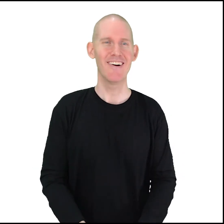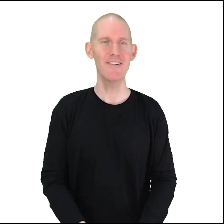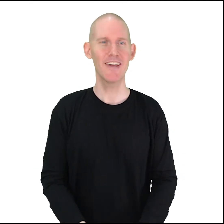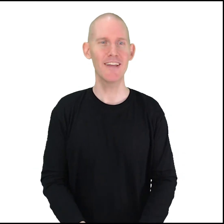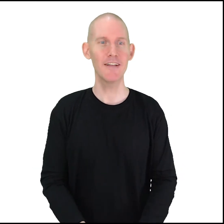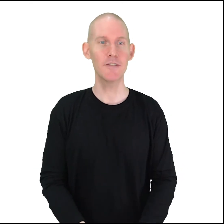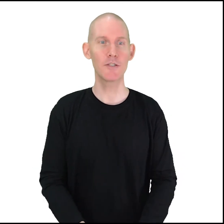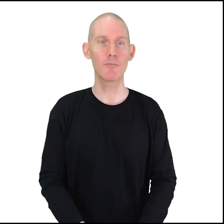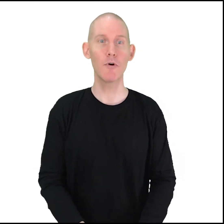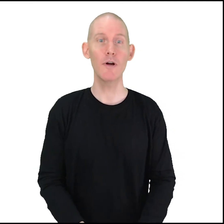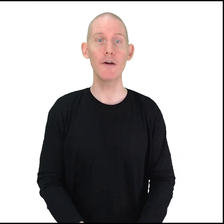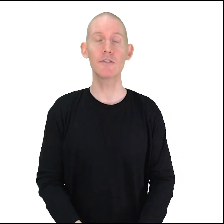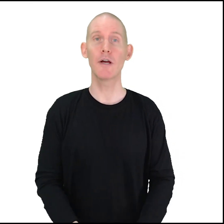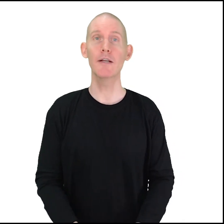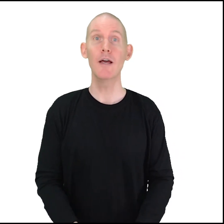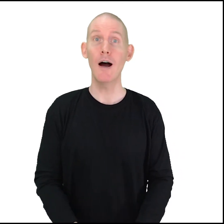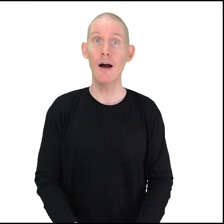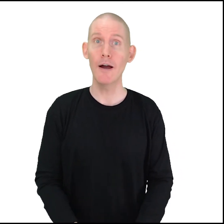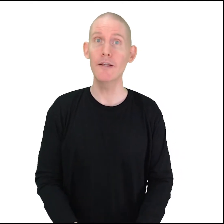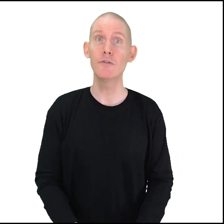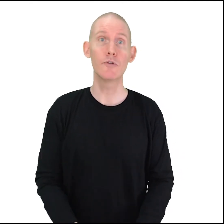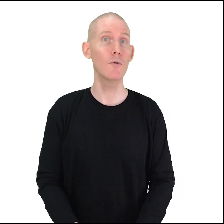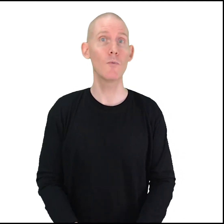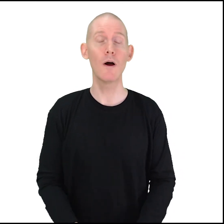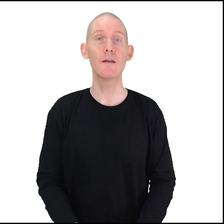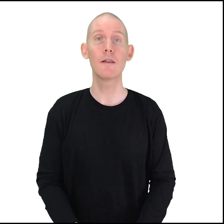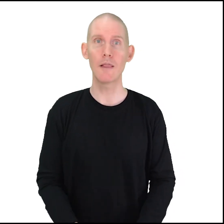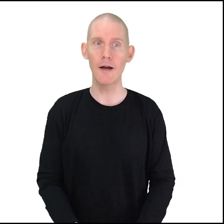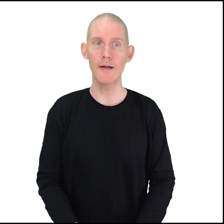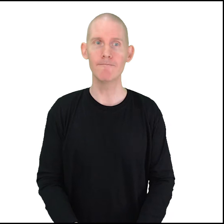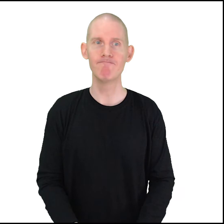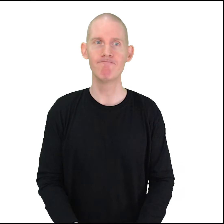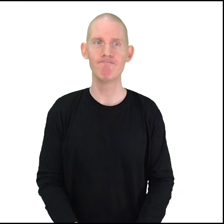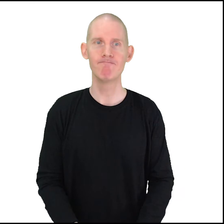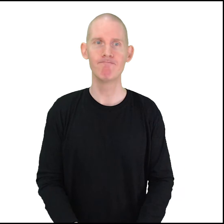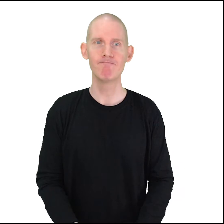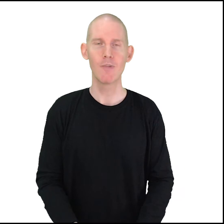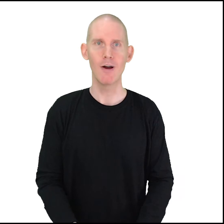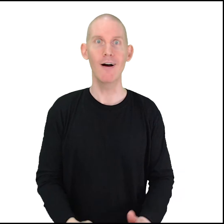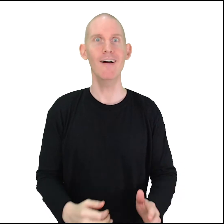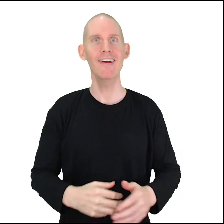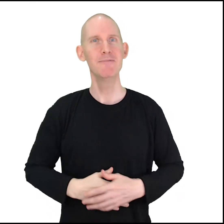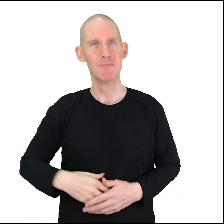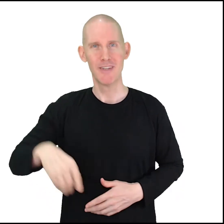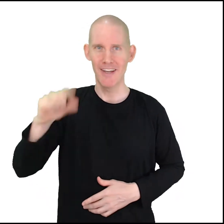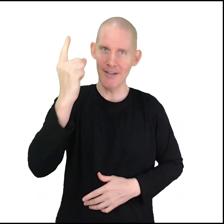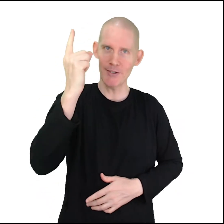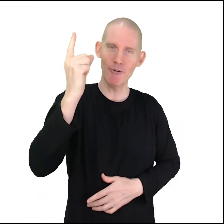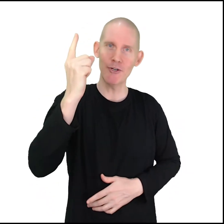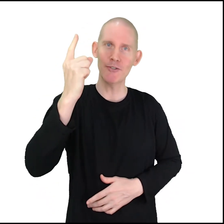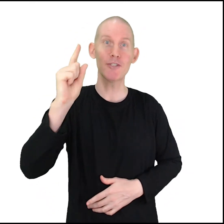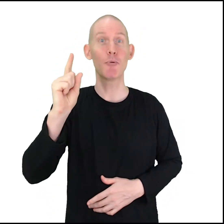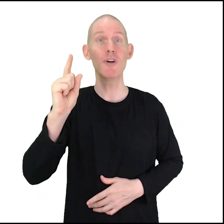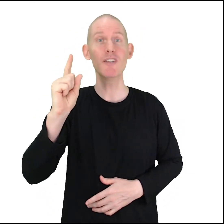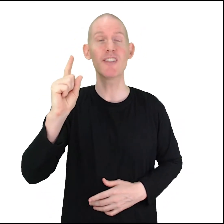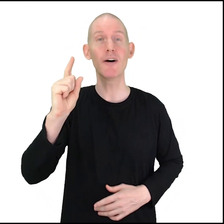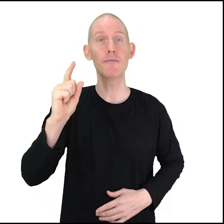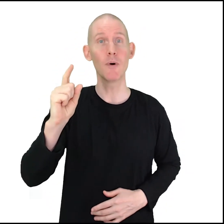Okay, let's explore how to sign I don't want lie. I, index finger, just point at yourself one